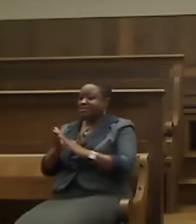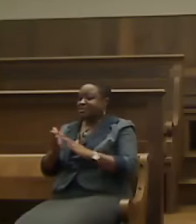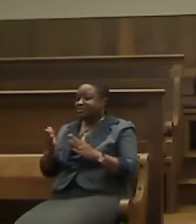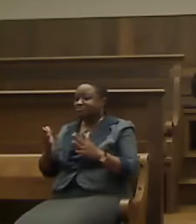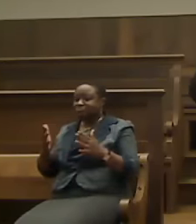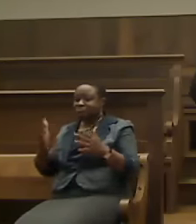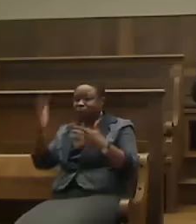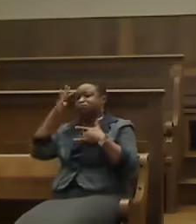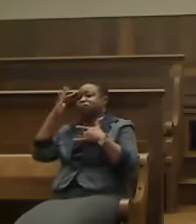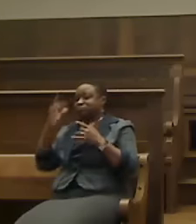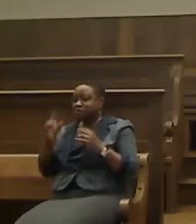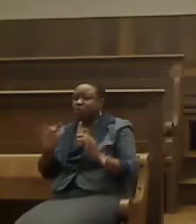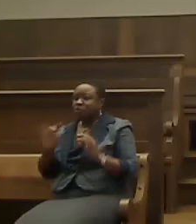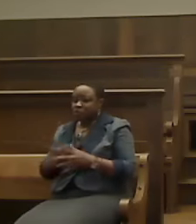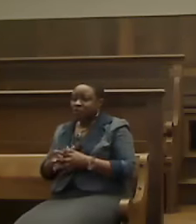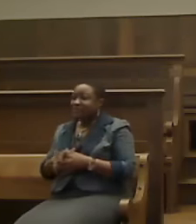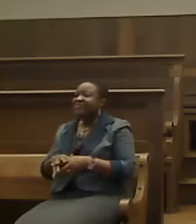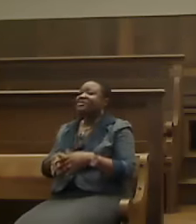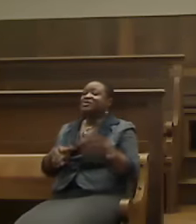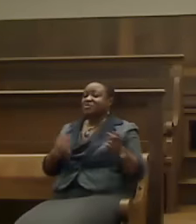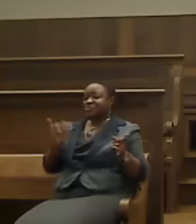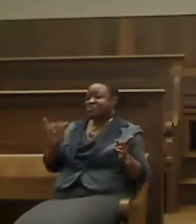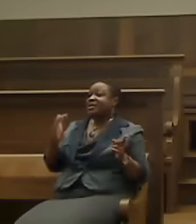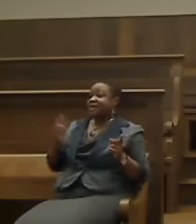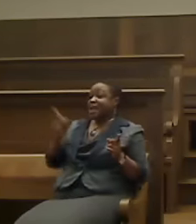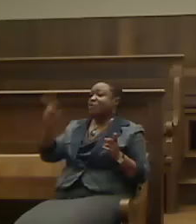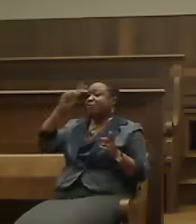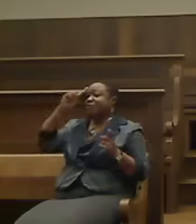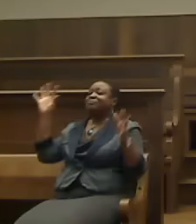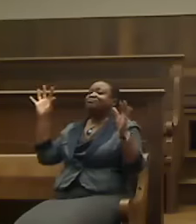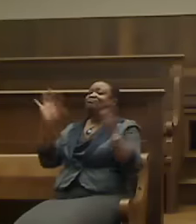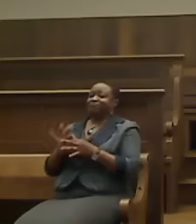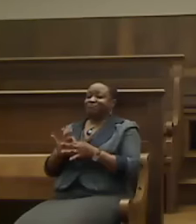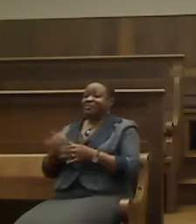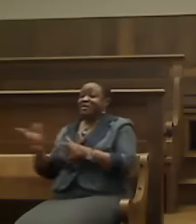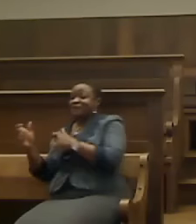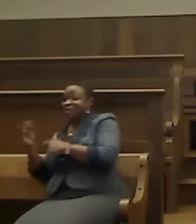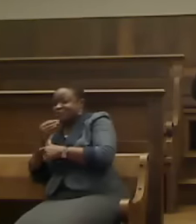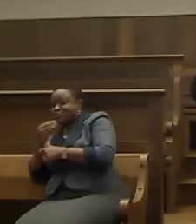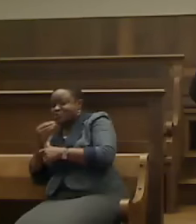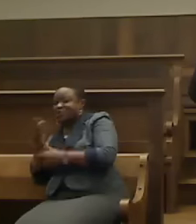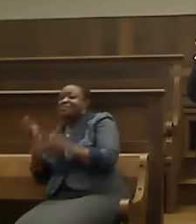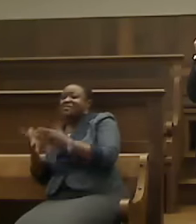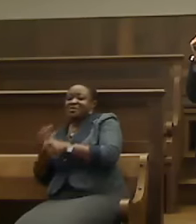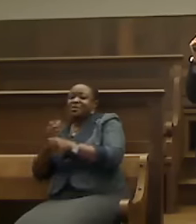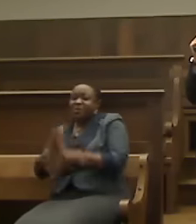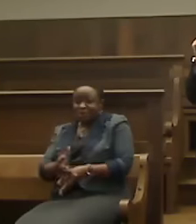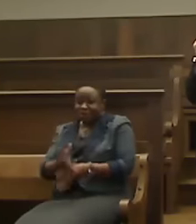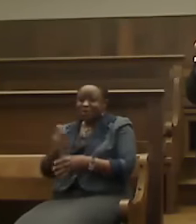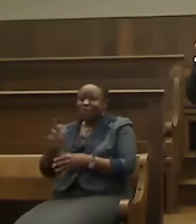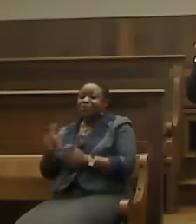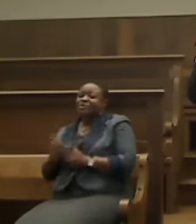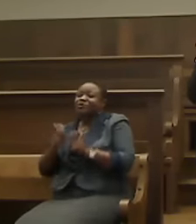All right, so in your case, you're now putting it together. It's very interesting. You're now putting together that eating the fast food may have been the contributor or the